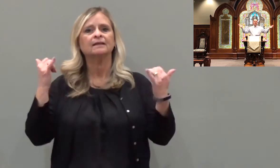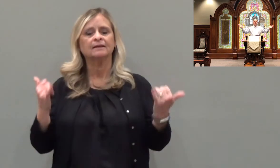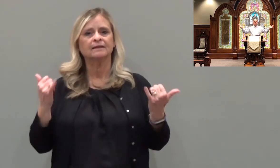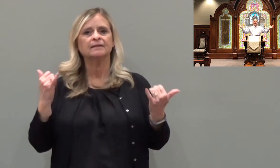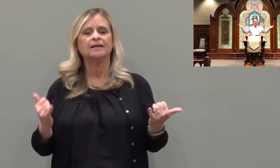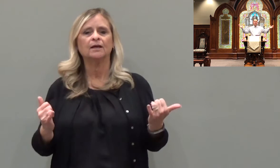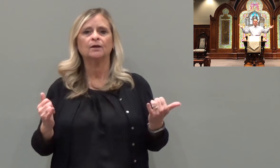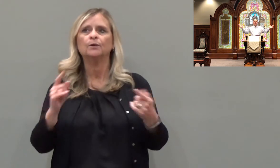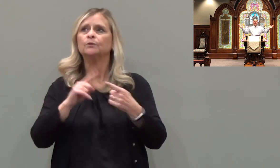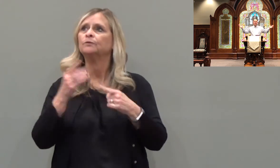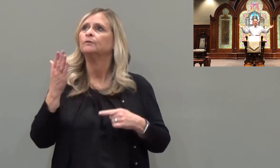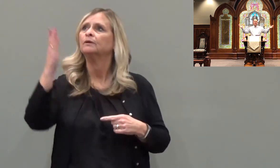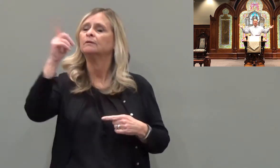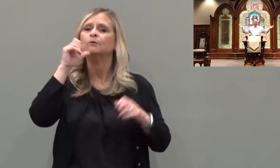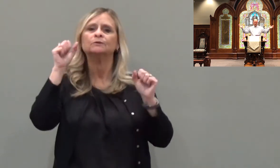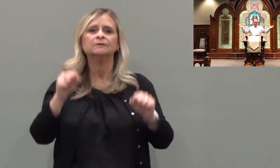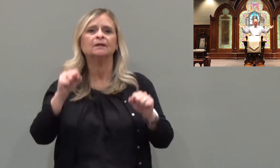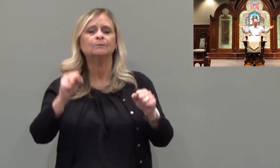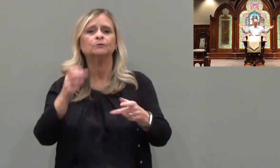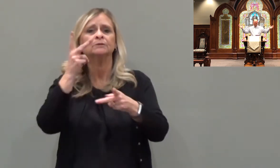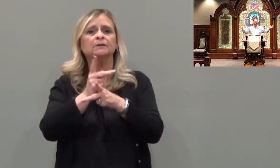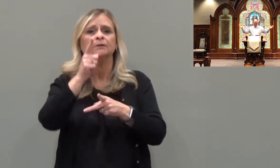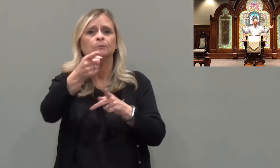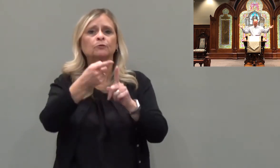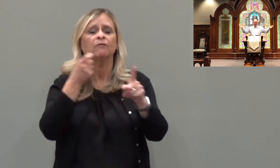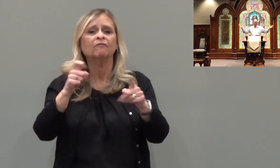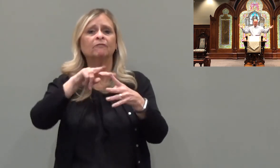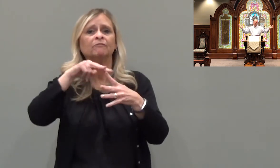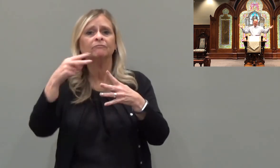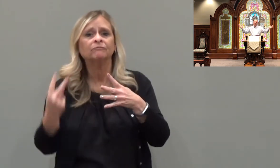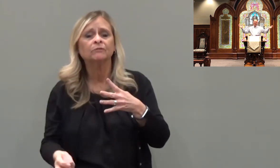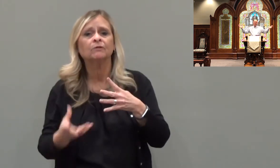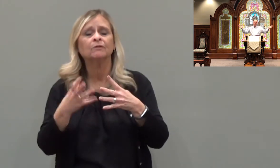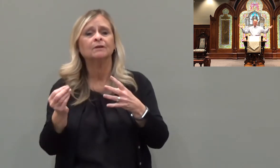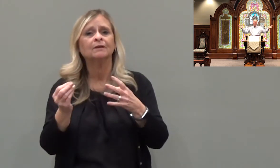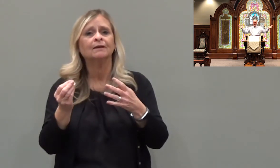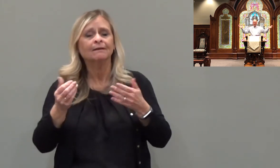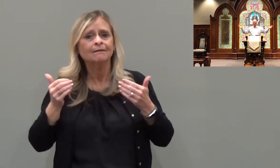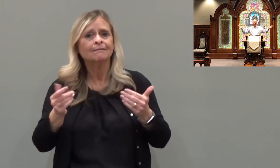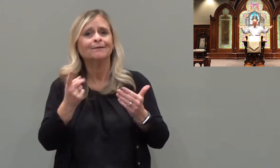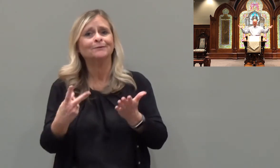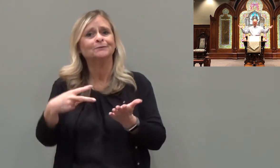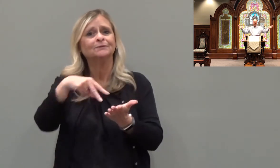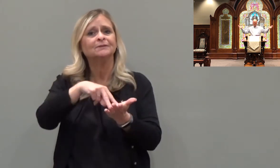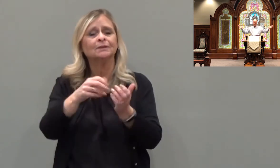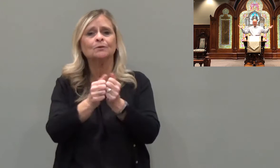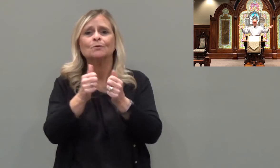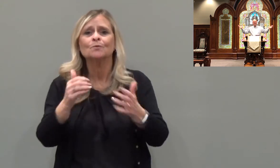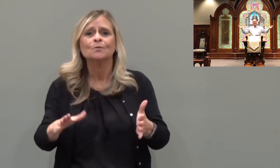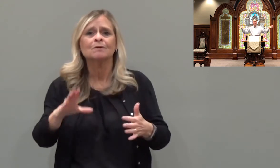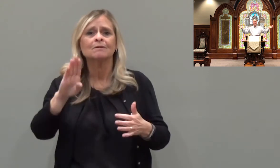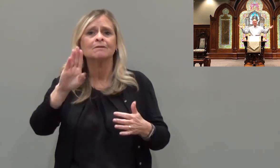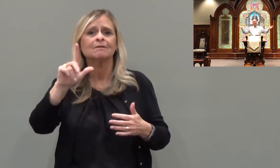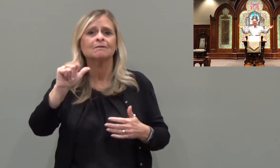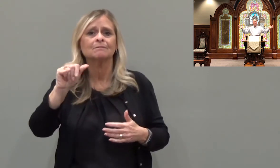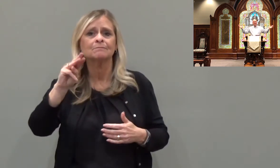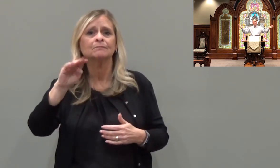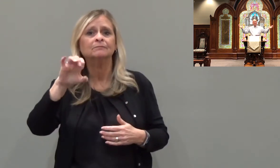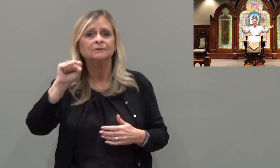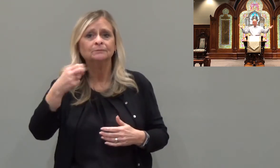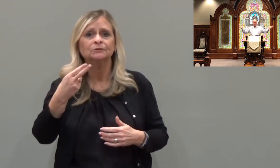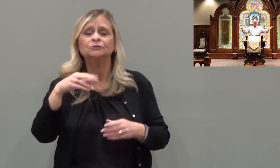Now to him who is able to keep you from falling and to make you stand without blemish in the presence of his